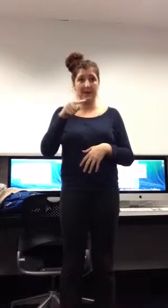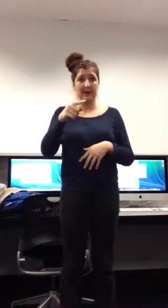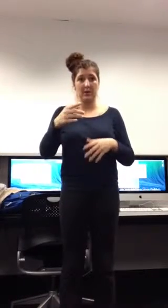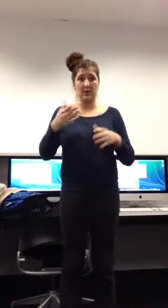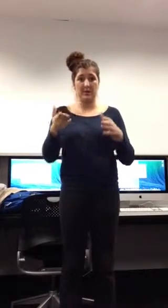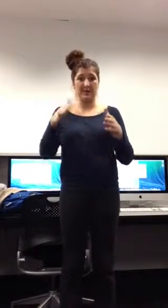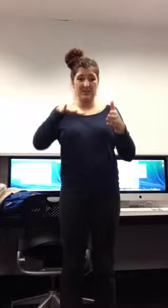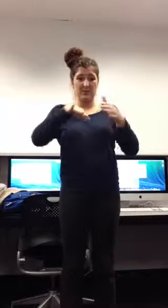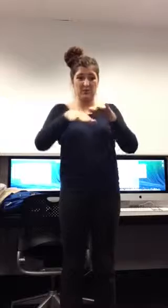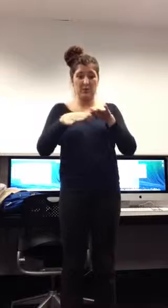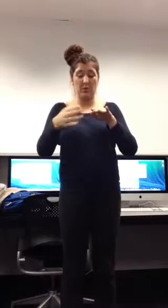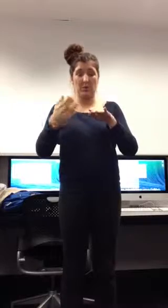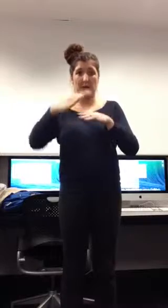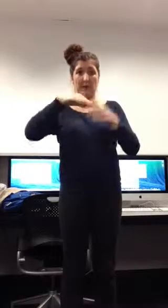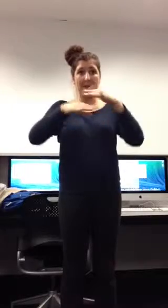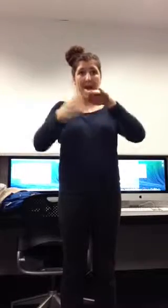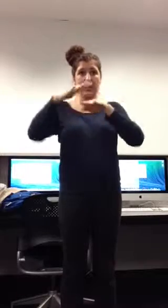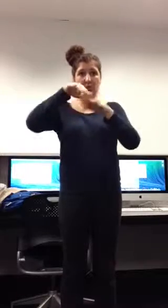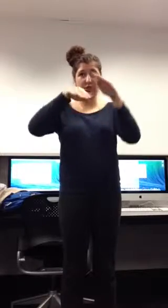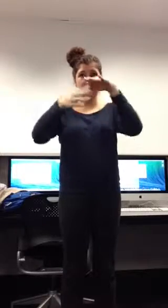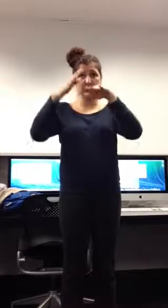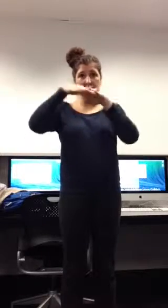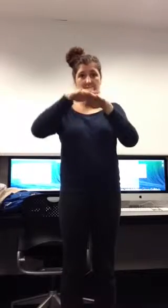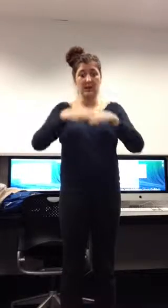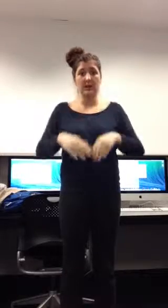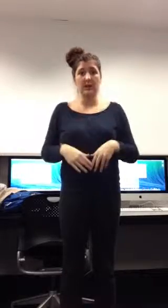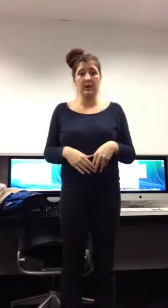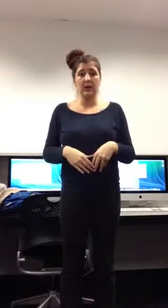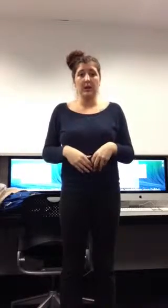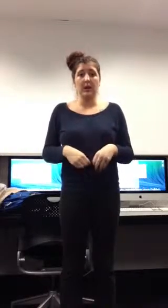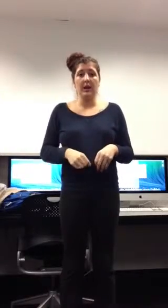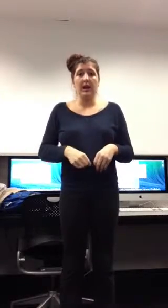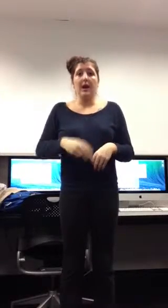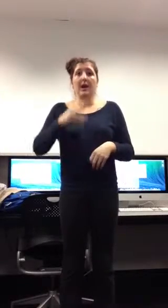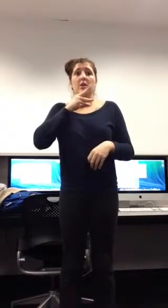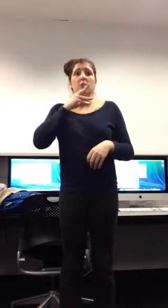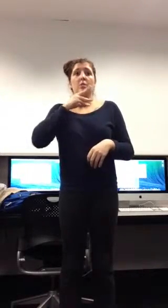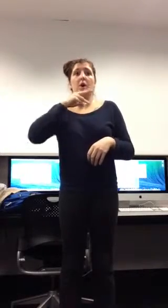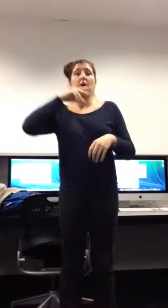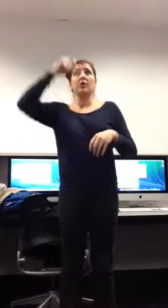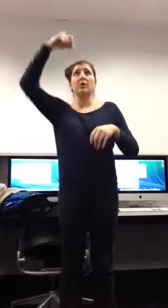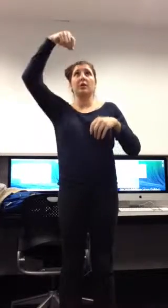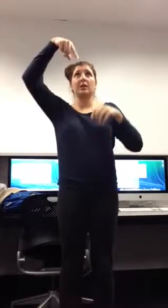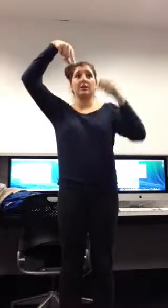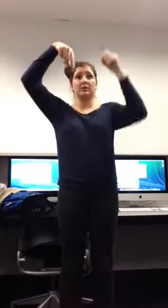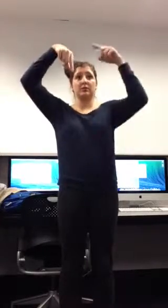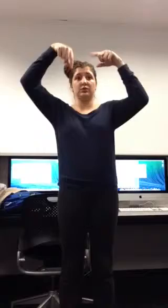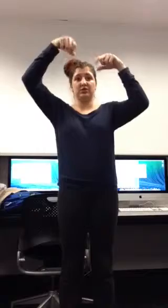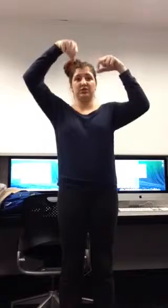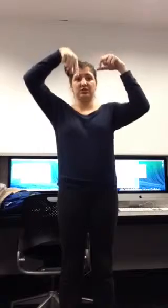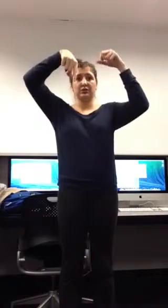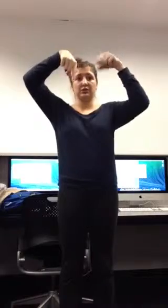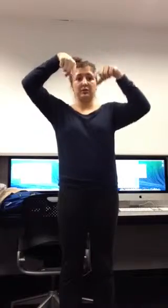great piles in the room, and the water from leaky roofs would drip over it.